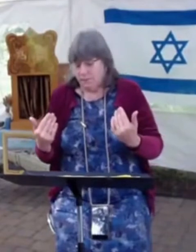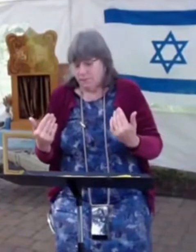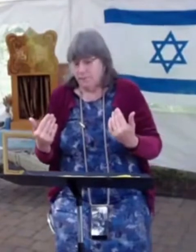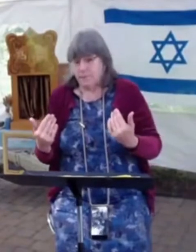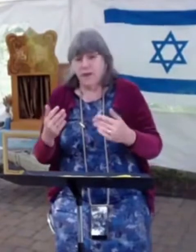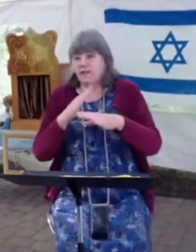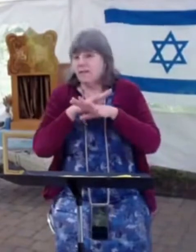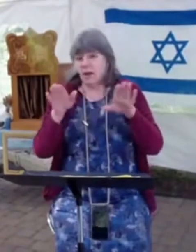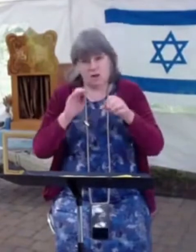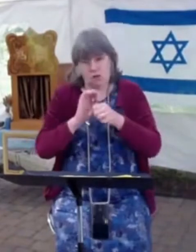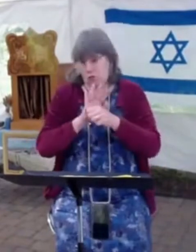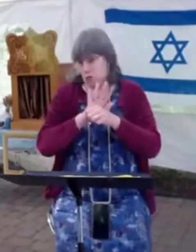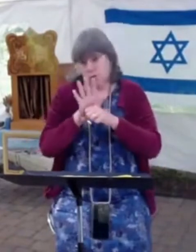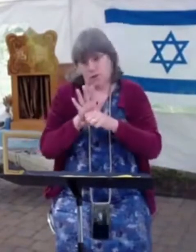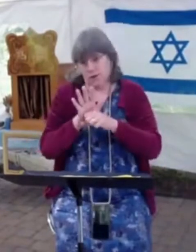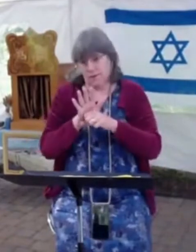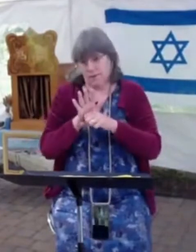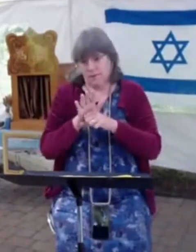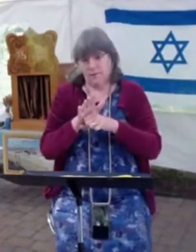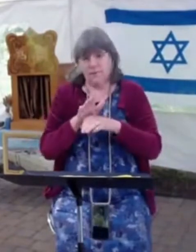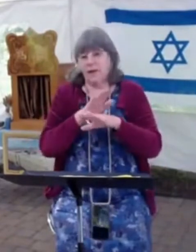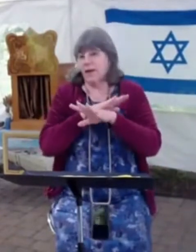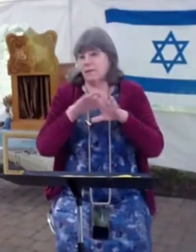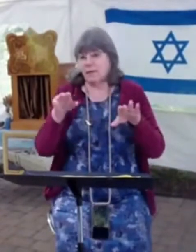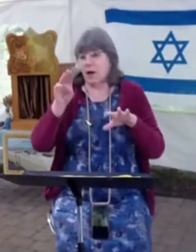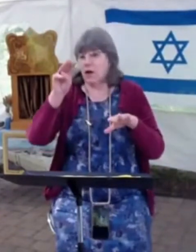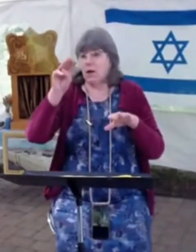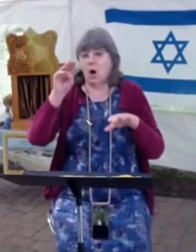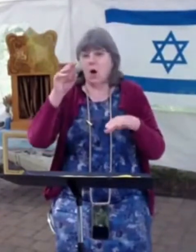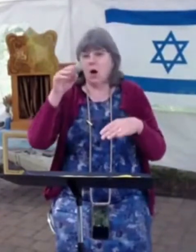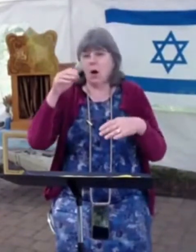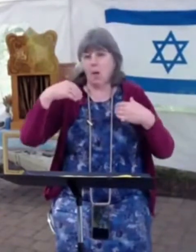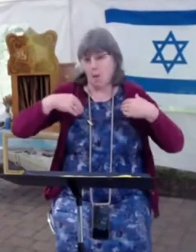is not COVID. It's not monkeypox.